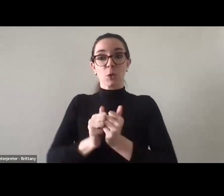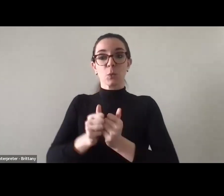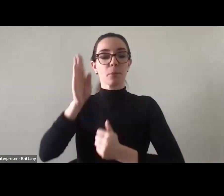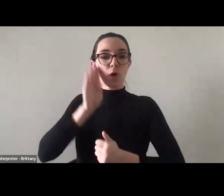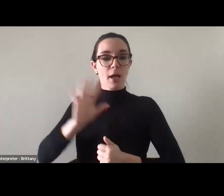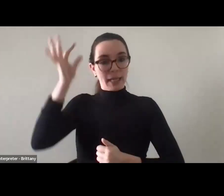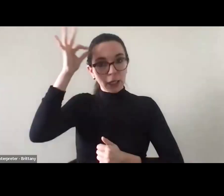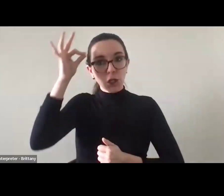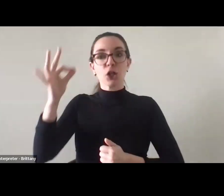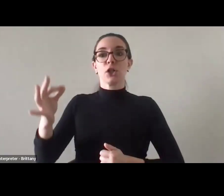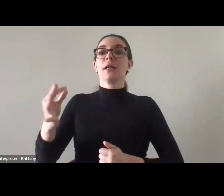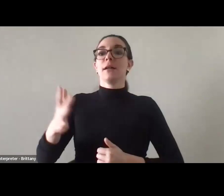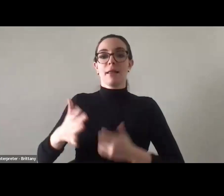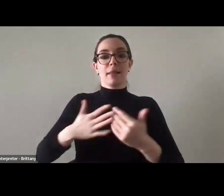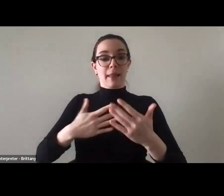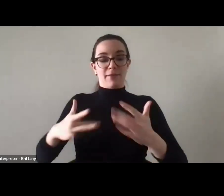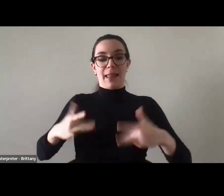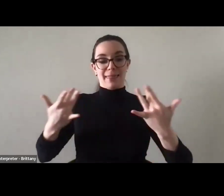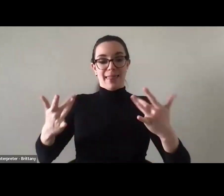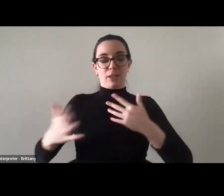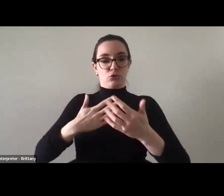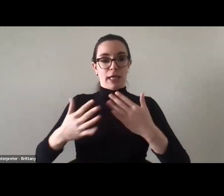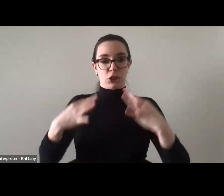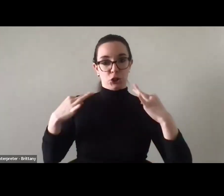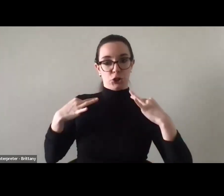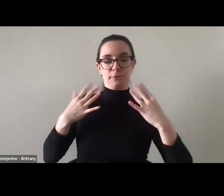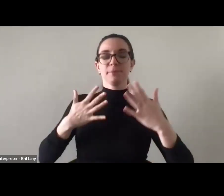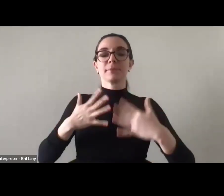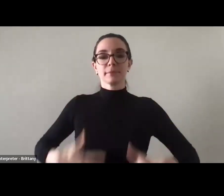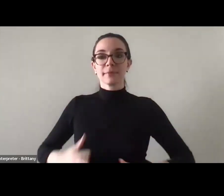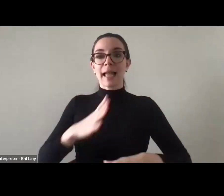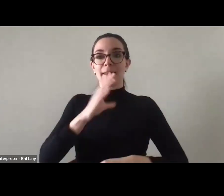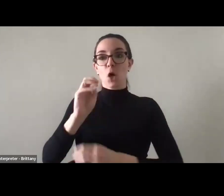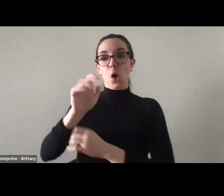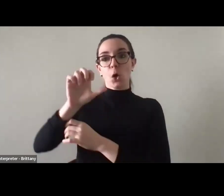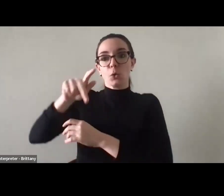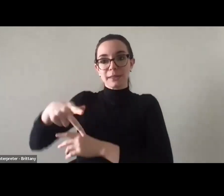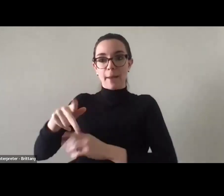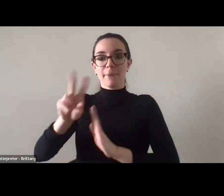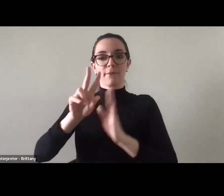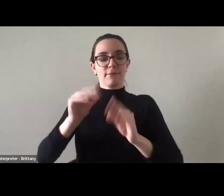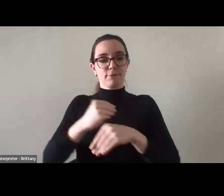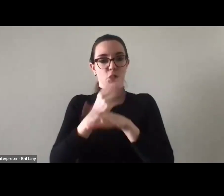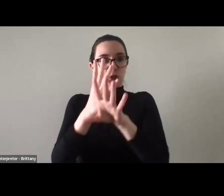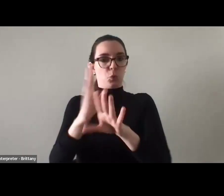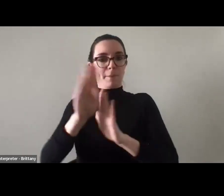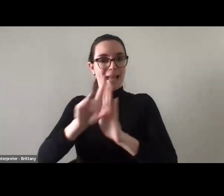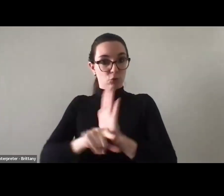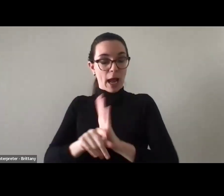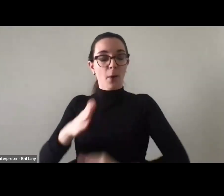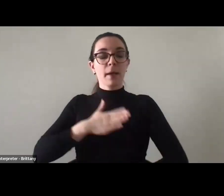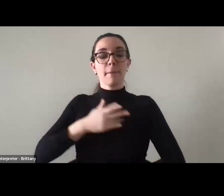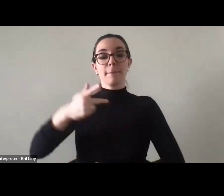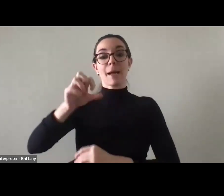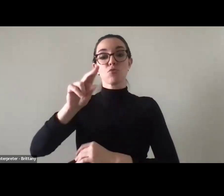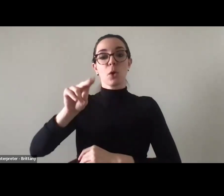shirt today with a dark navy jacket with fine lines, and the ODEP virtual background appears behind me. And my pronouns are he, him, and